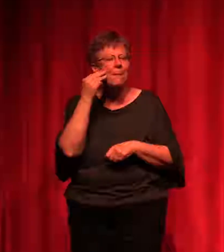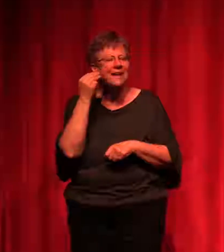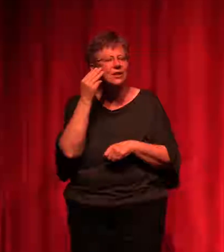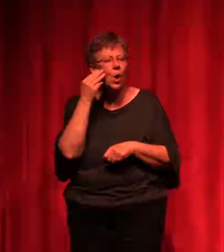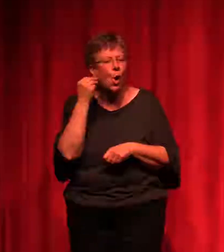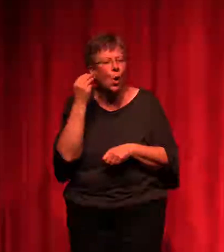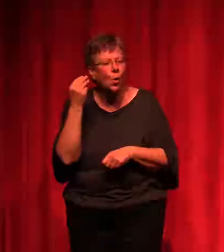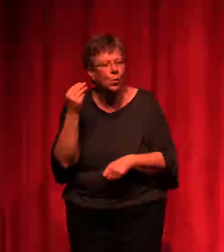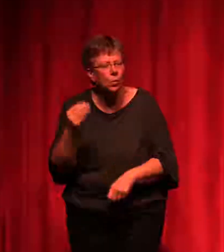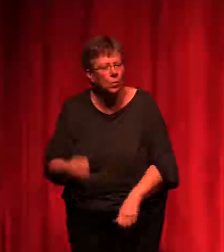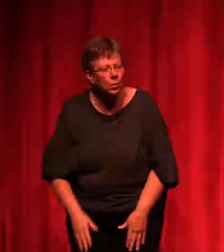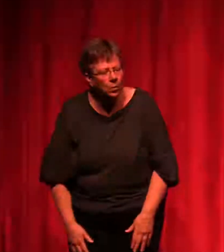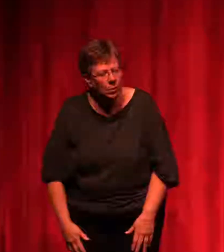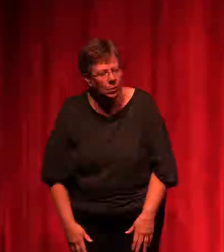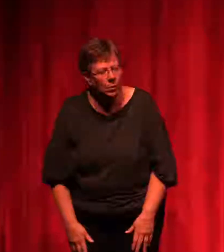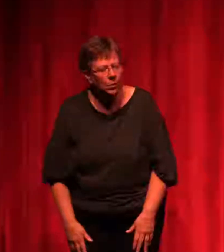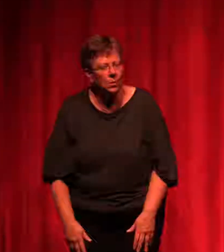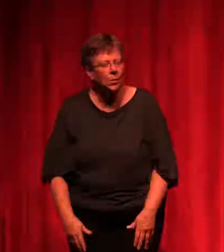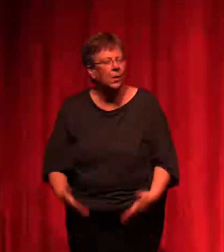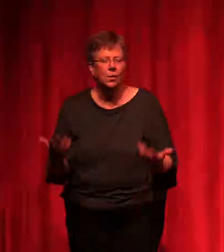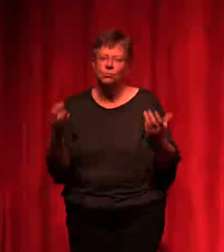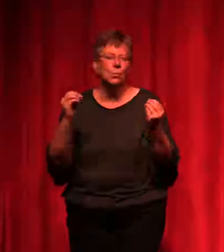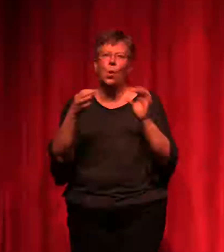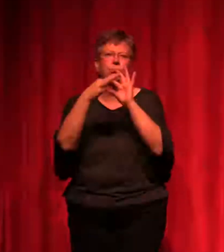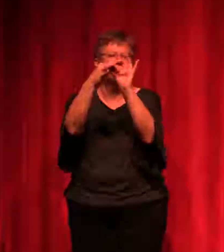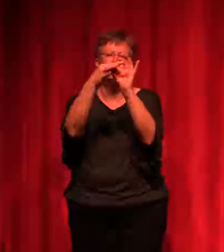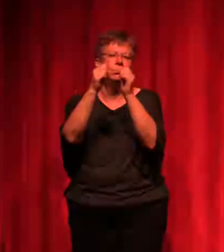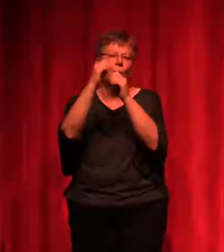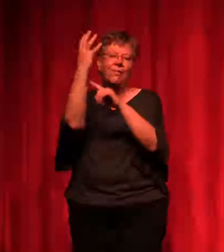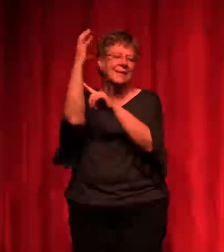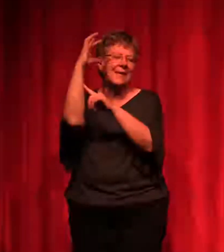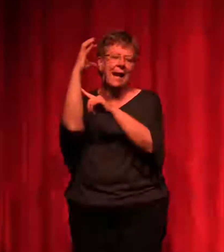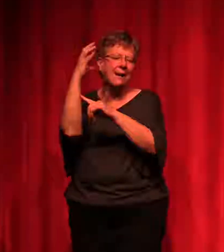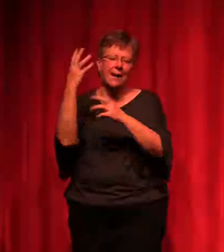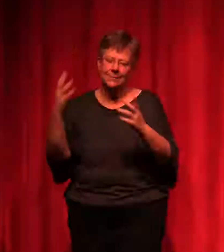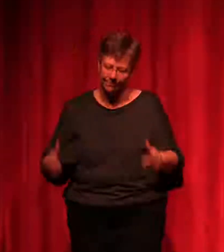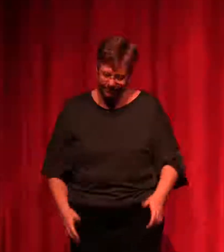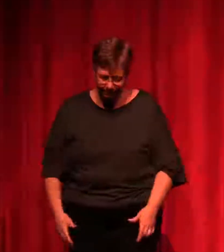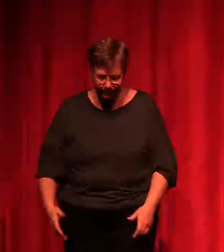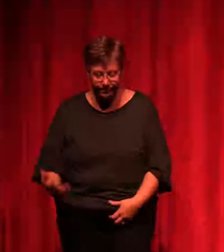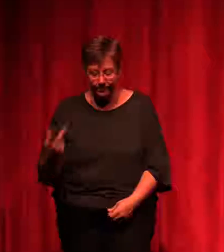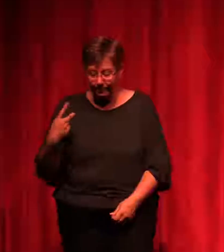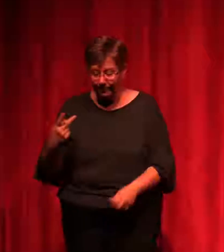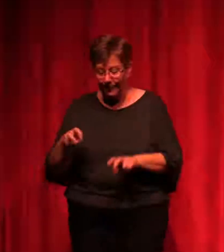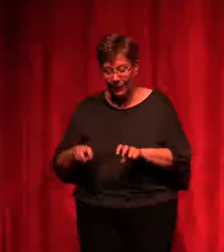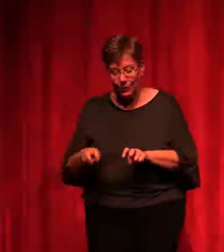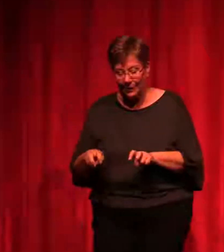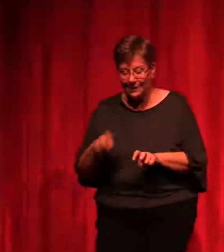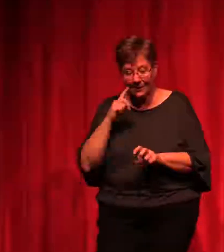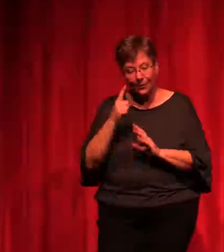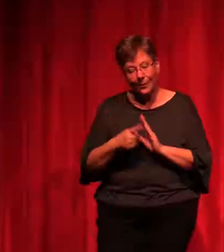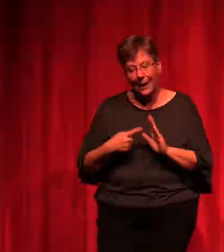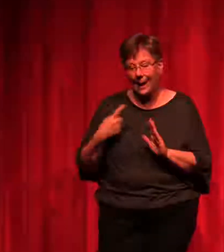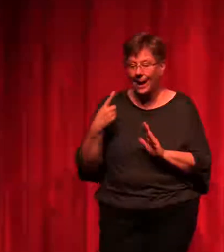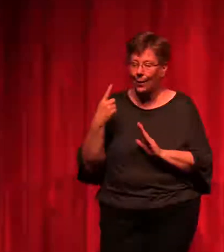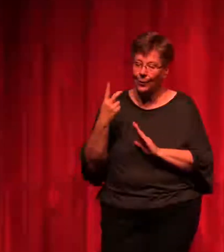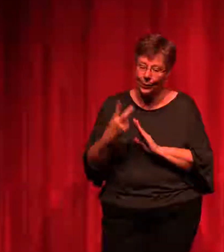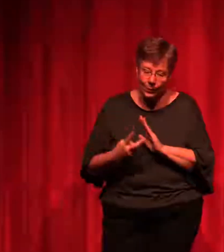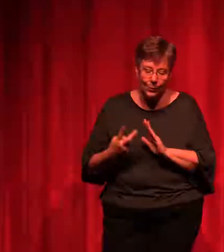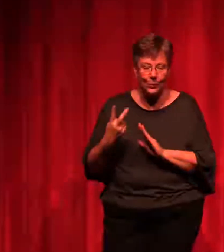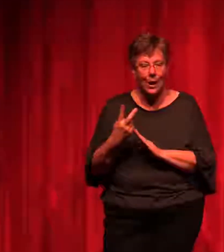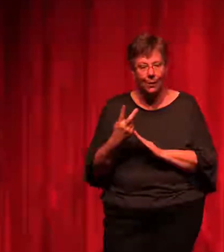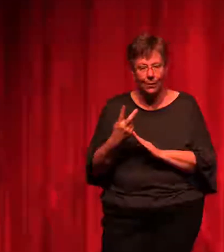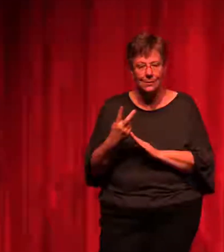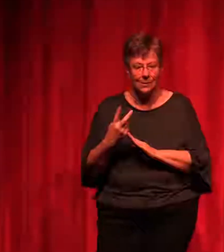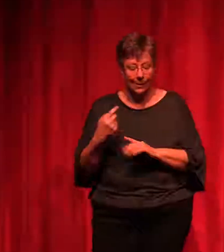in Spanish. So no satellite phone. So we sit there for a couple hours. I have the tent set up. We have